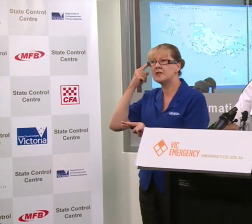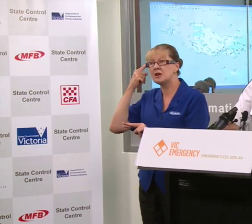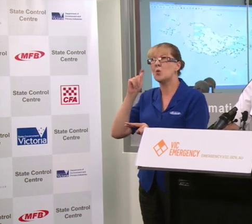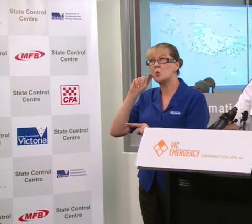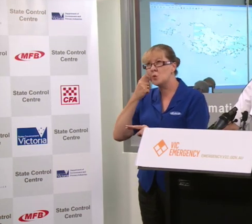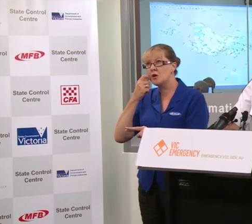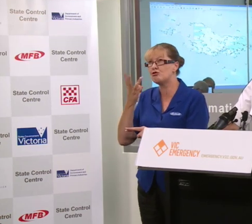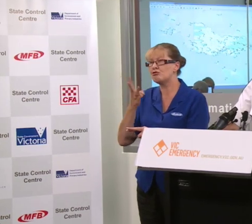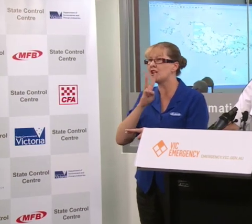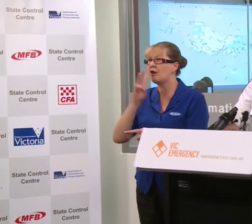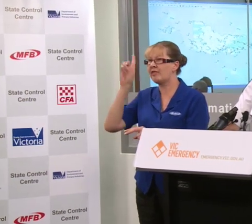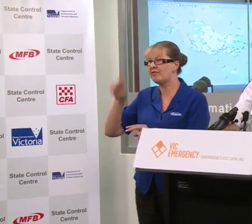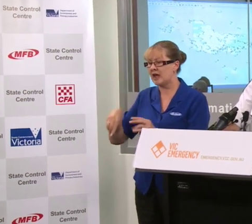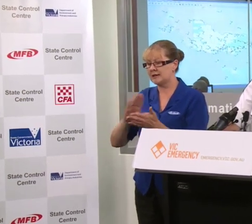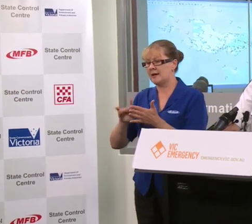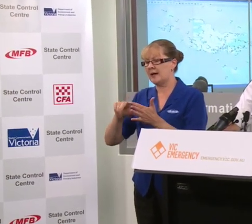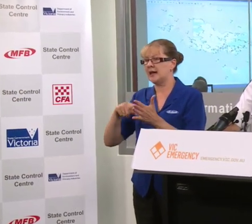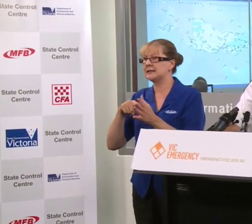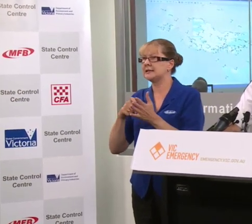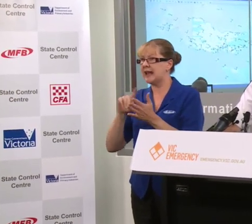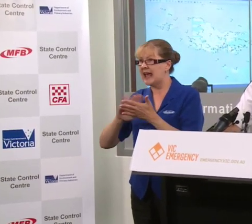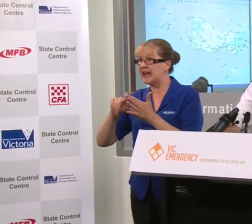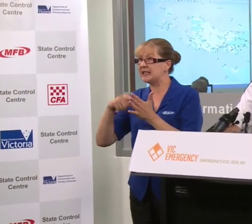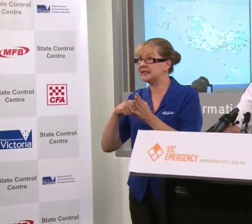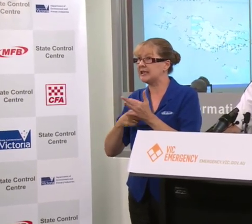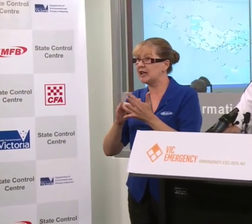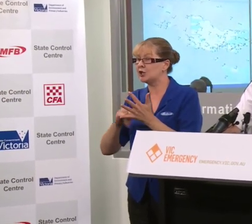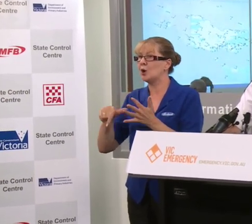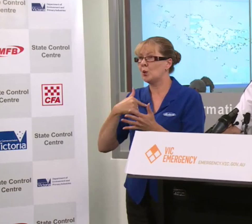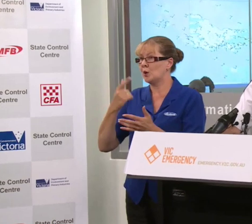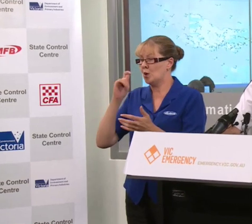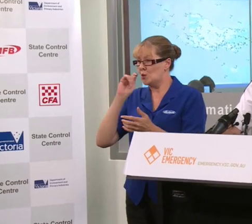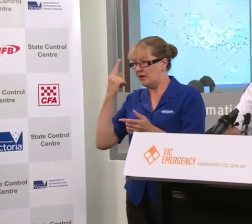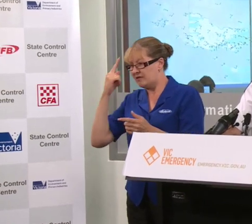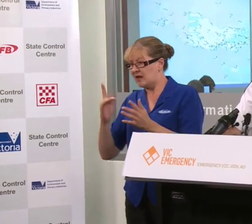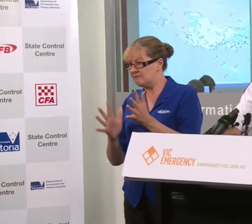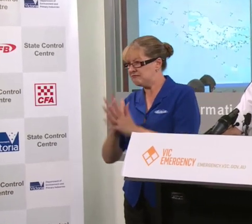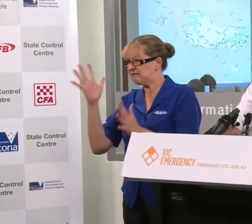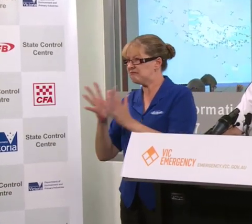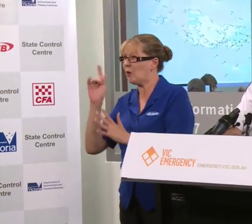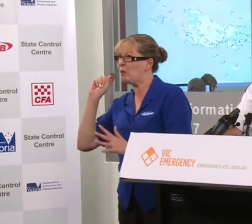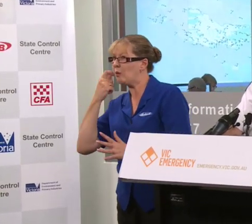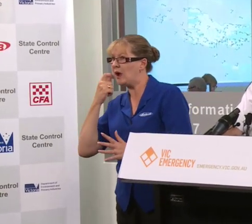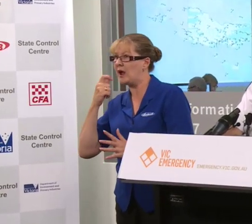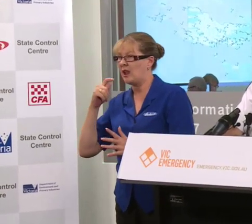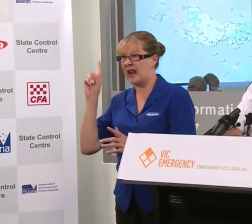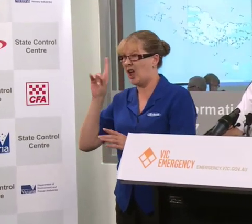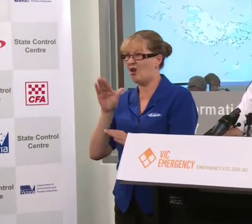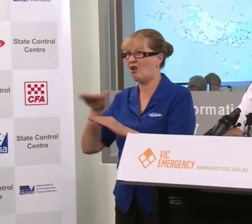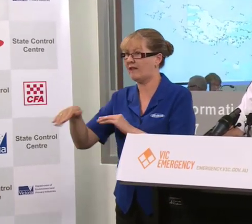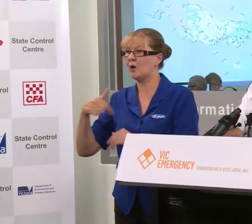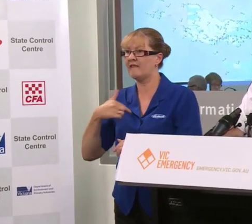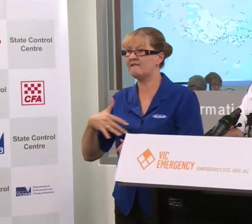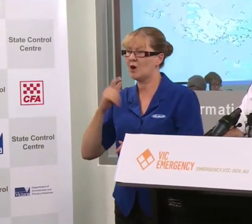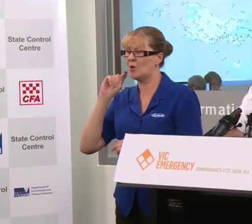be achievable to burn this year in an uncontrolled environment, and we're already above that. So it might prove to be an above